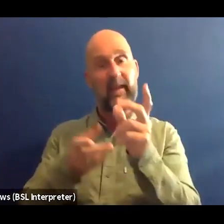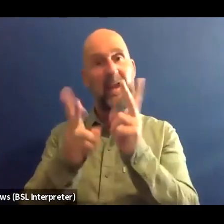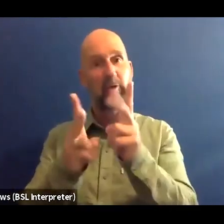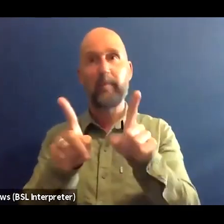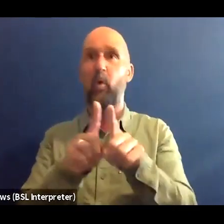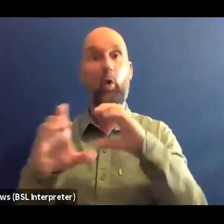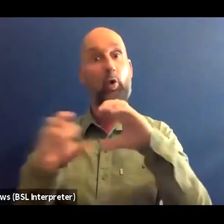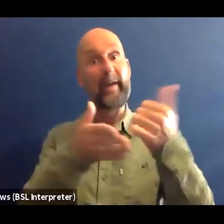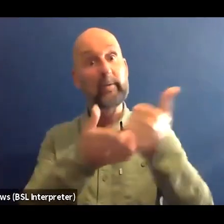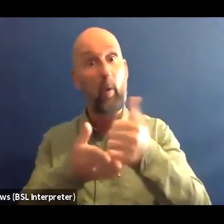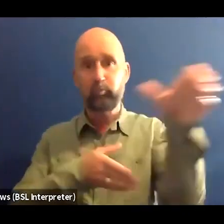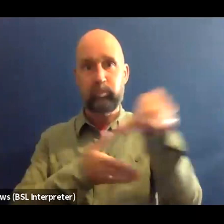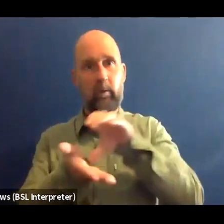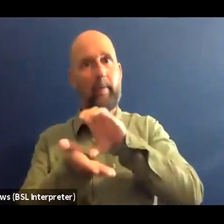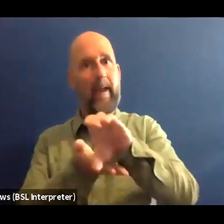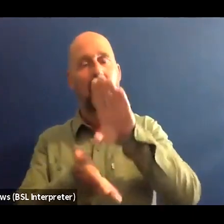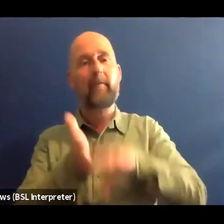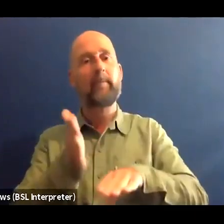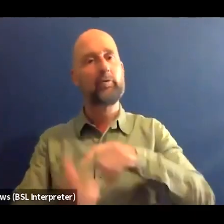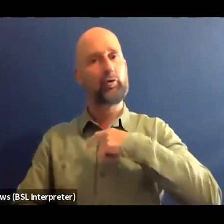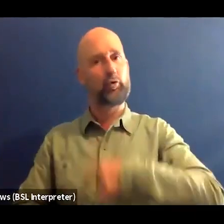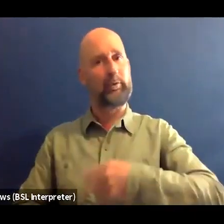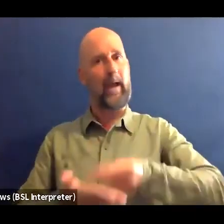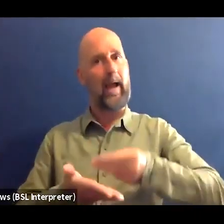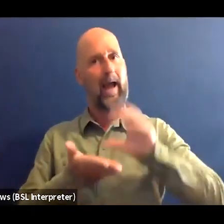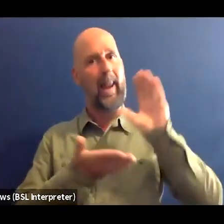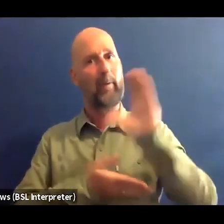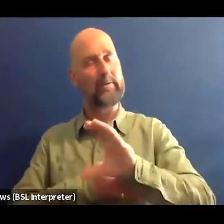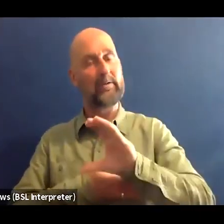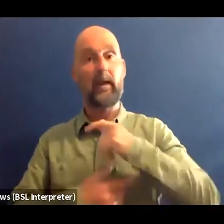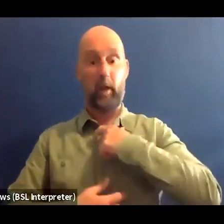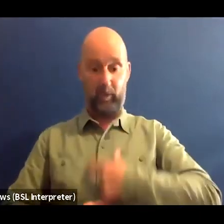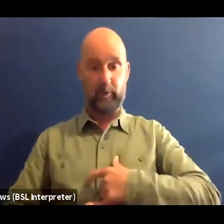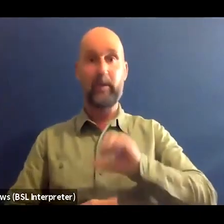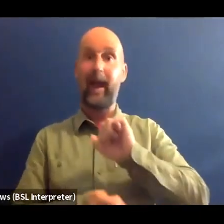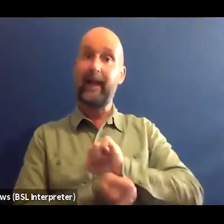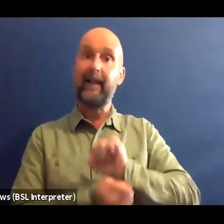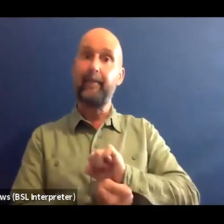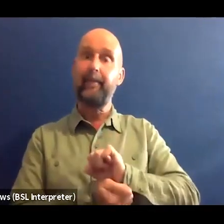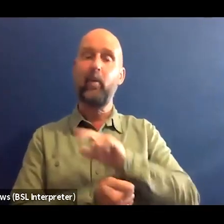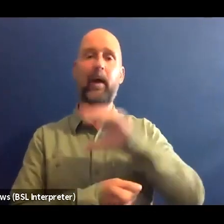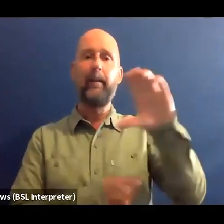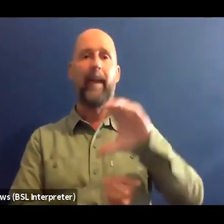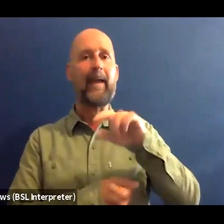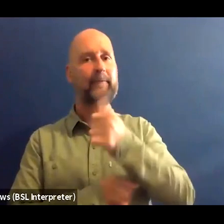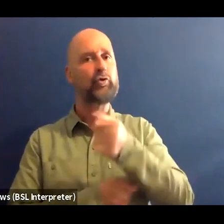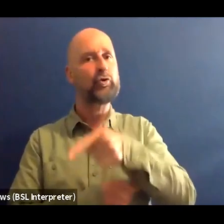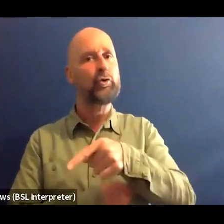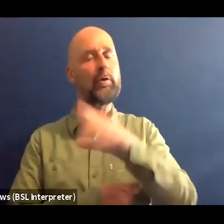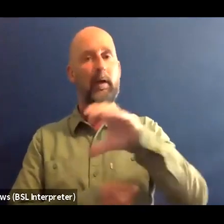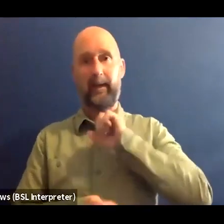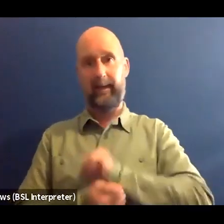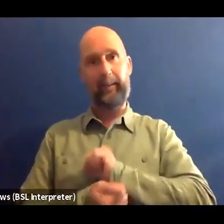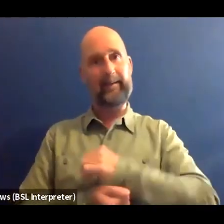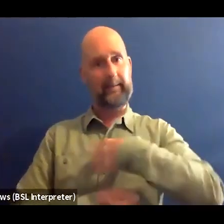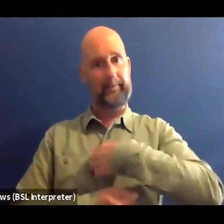communication support. So I can keep that radio aid that was paid for me, and I can keep it. So I've got that and I